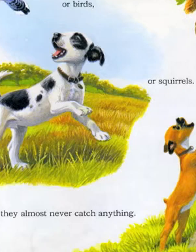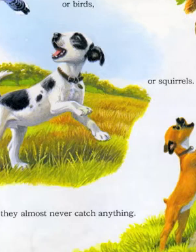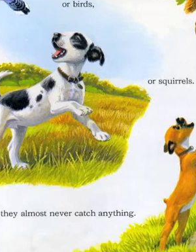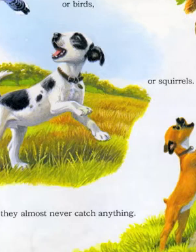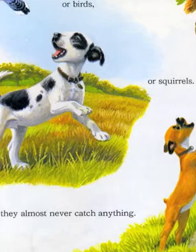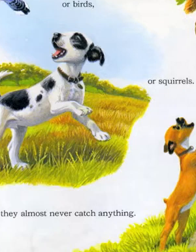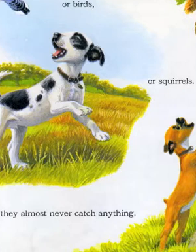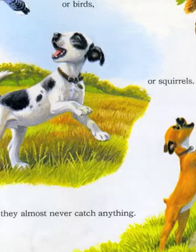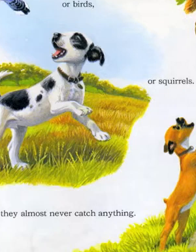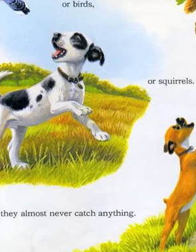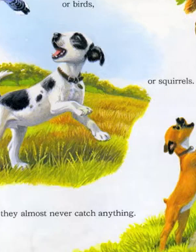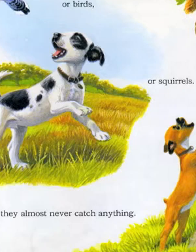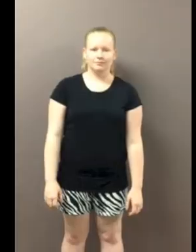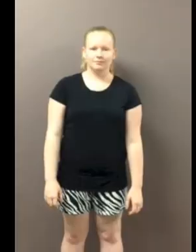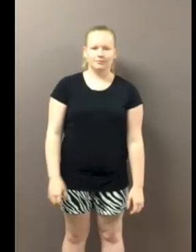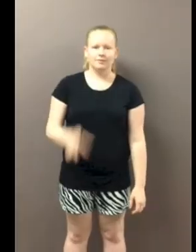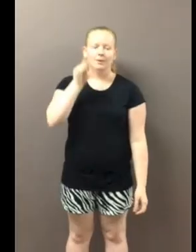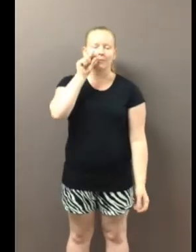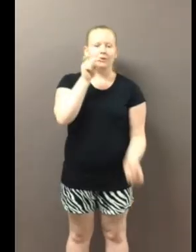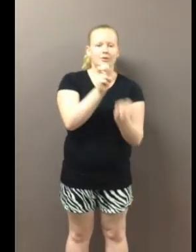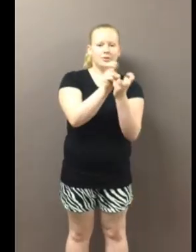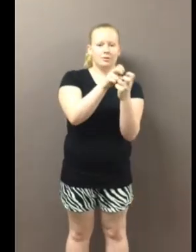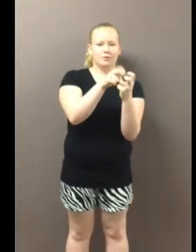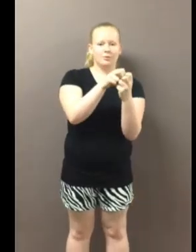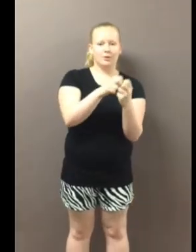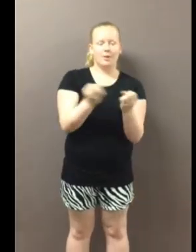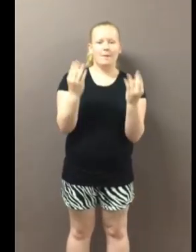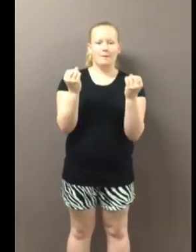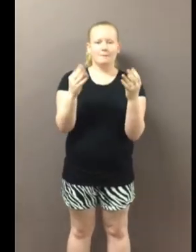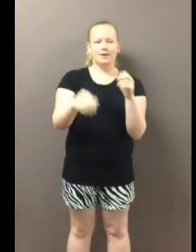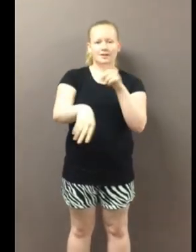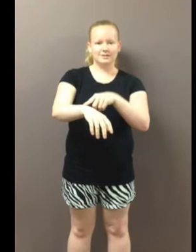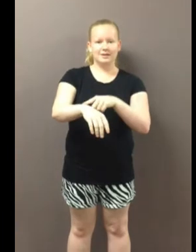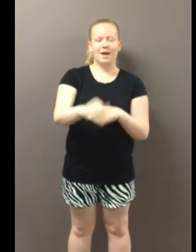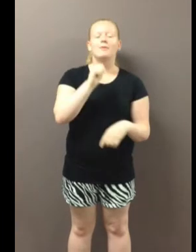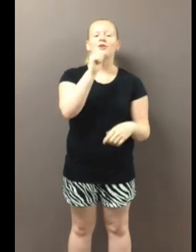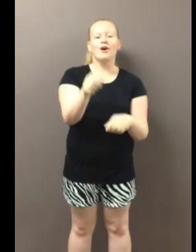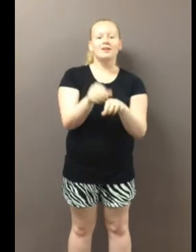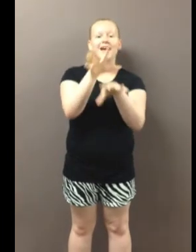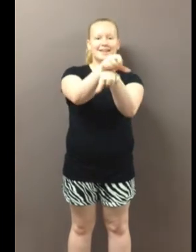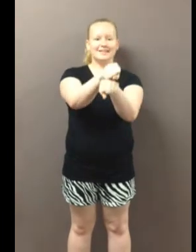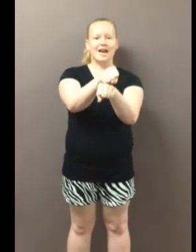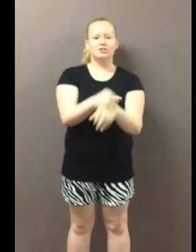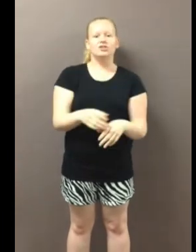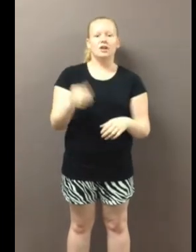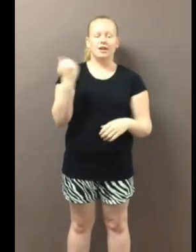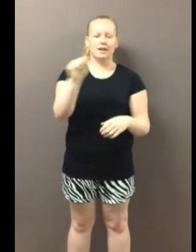Puppies to Or birds or squirrels, but they almost never catch anything.